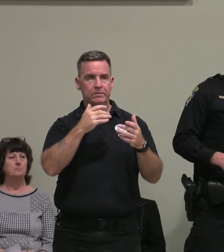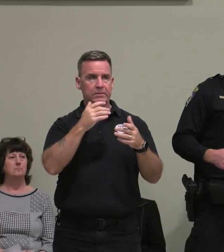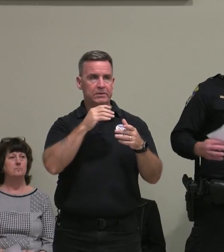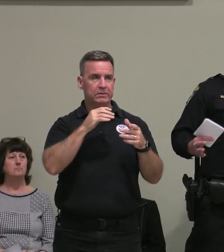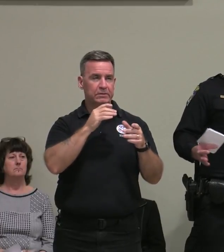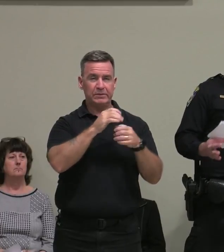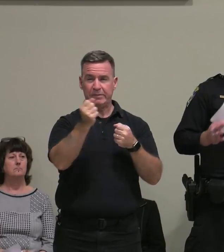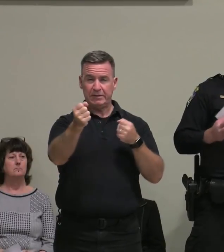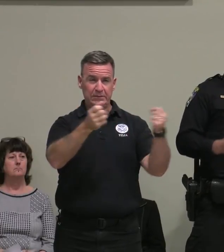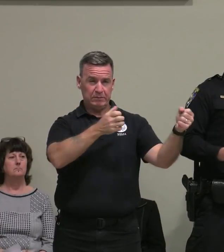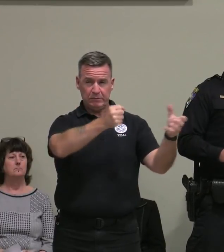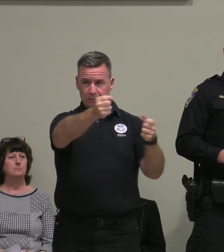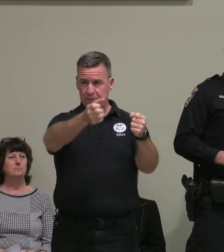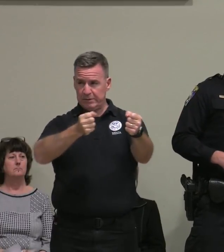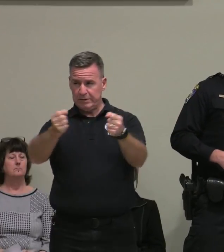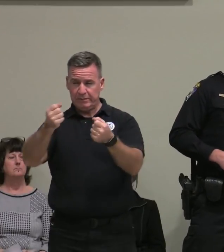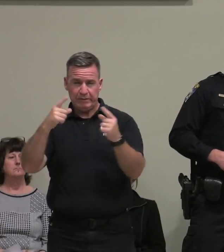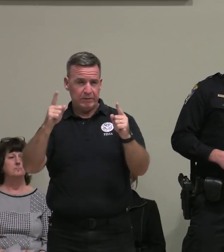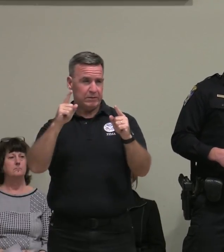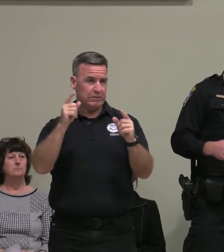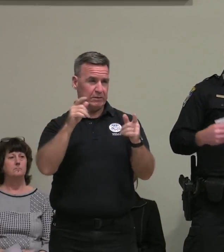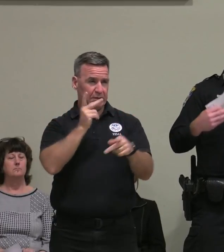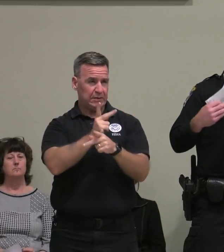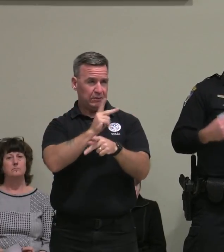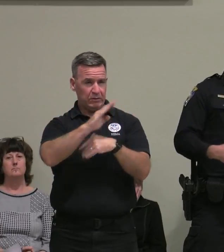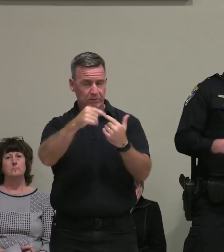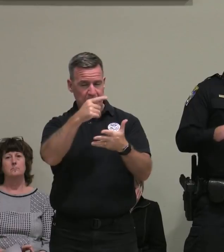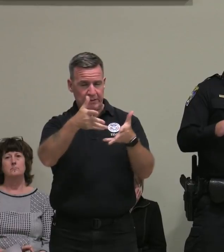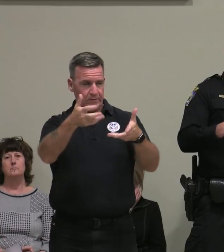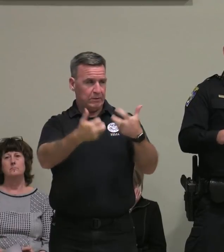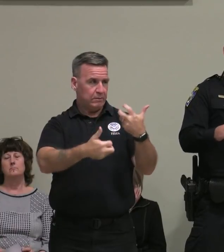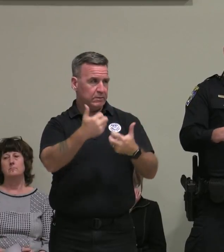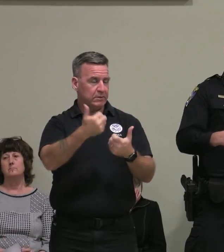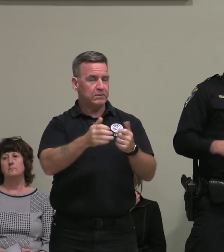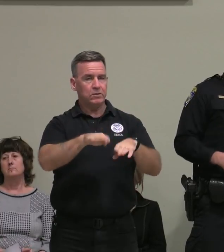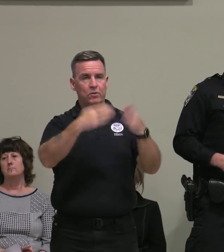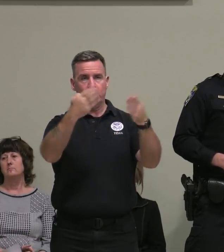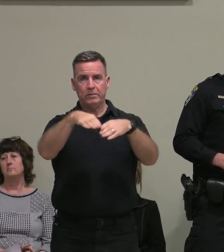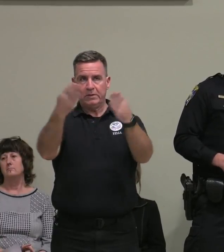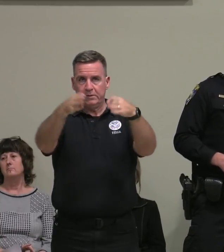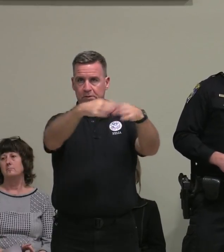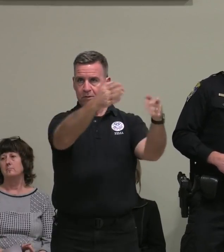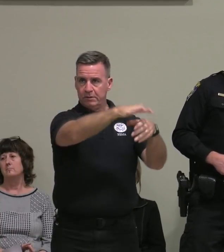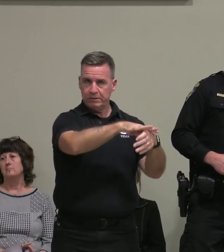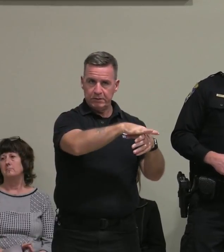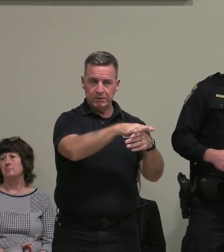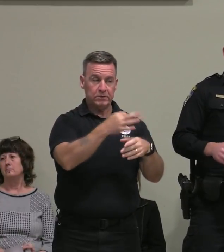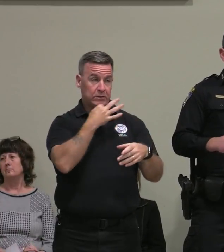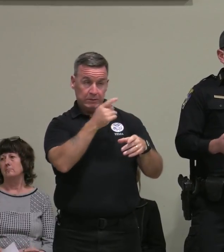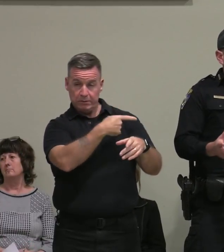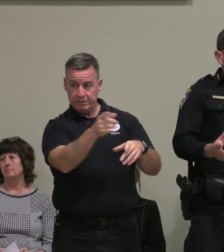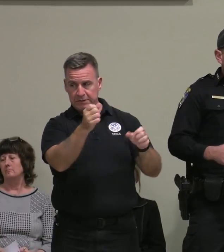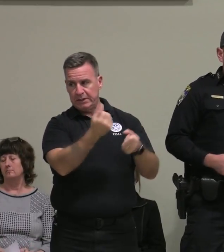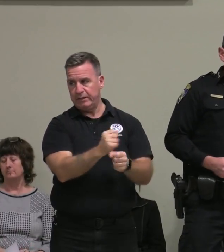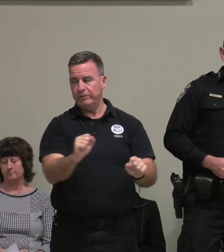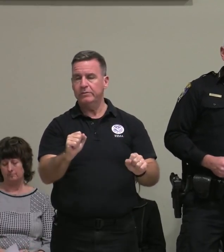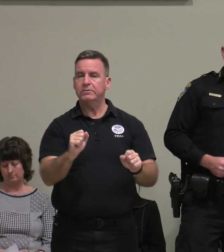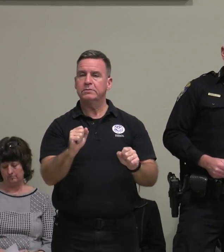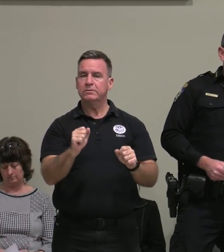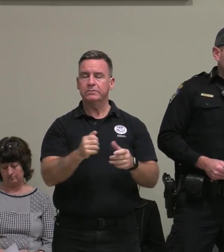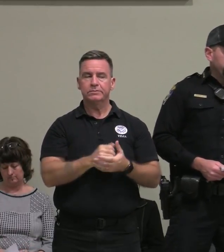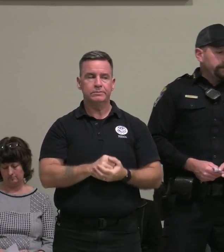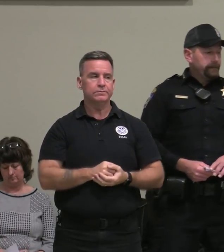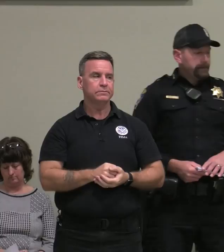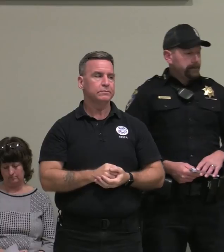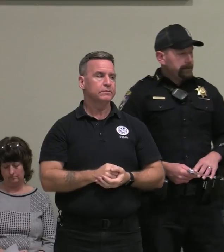being effectively allocated to address all those remaining issues so that we can continue to open zones as soon as they're safe. So I just want to